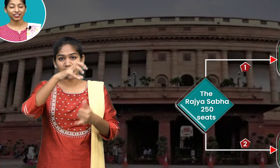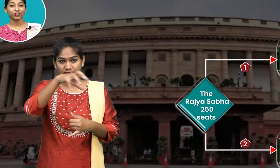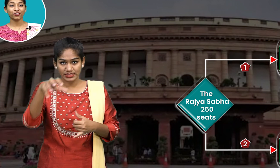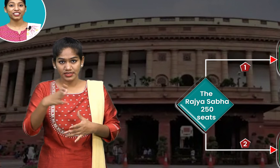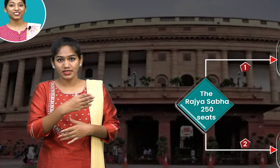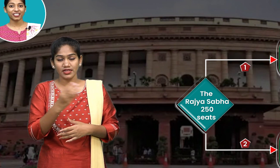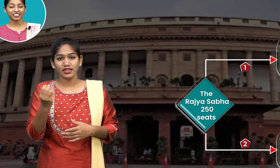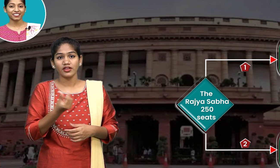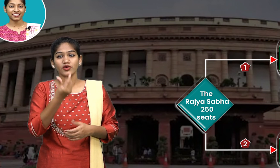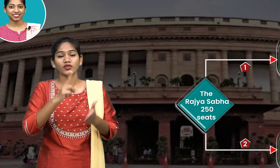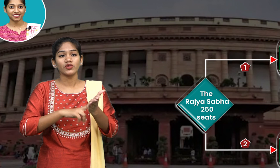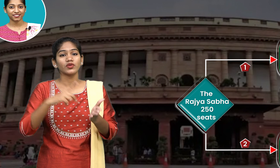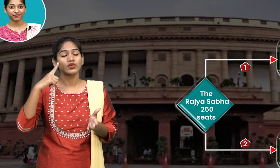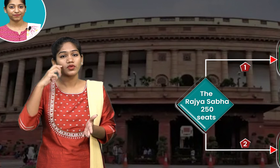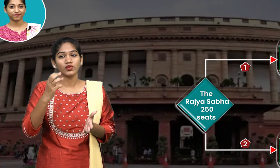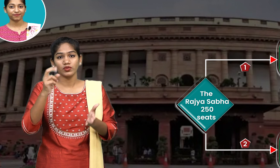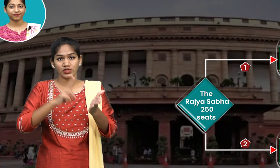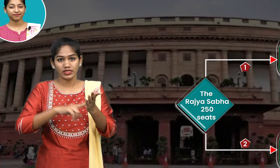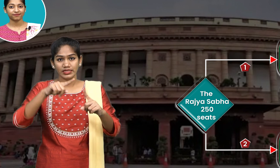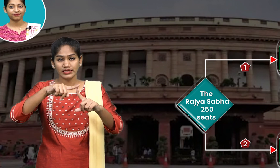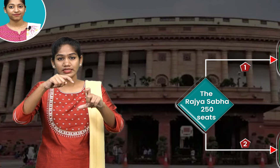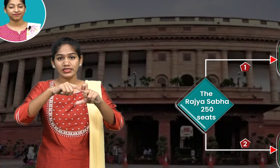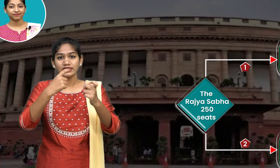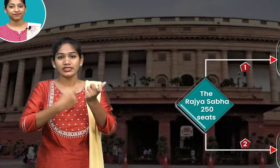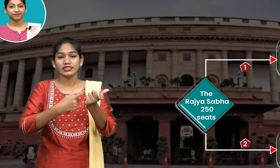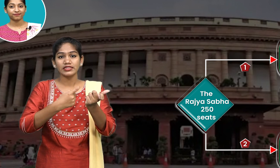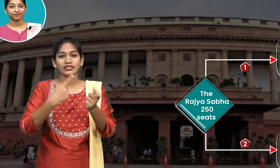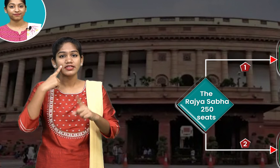and union territories.